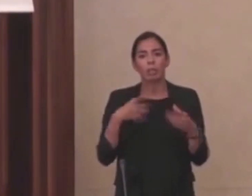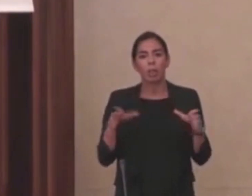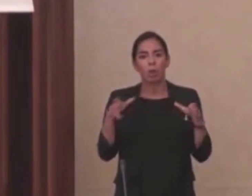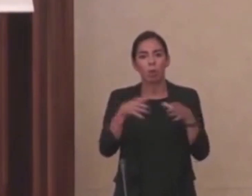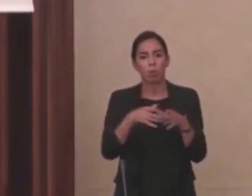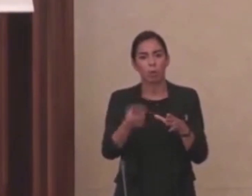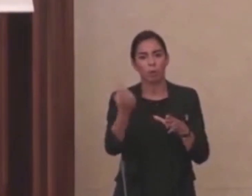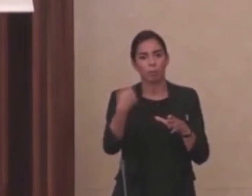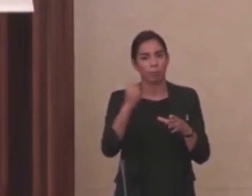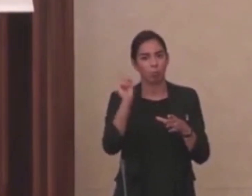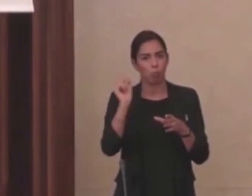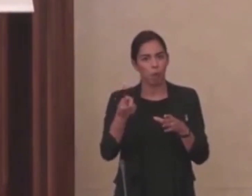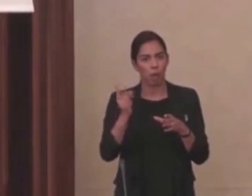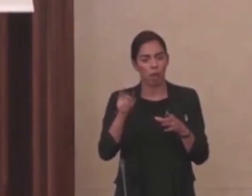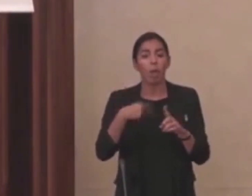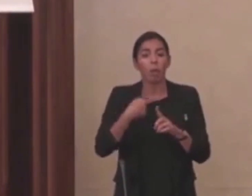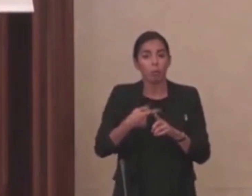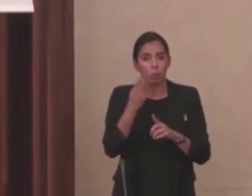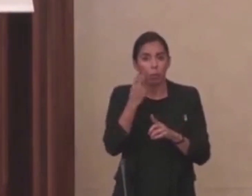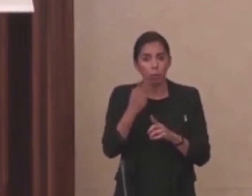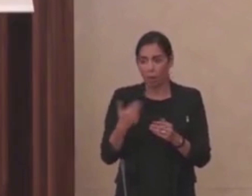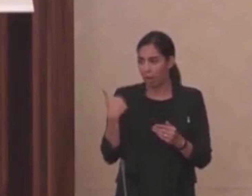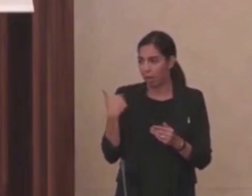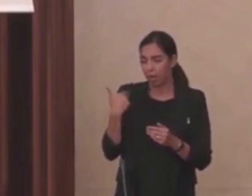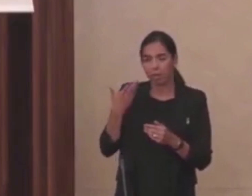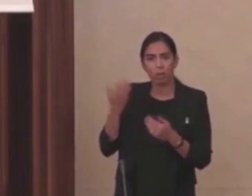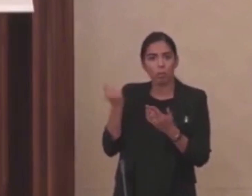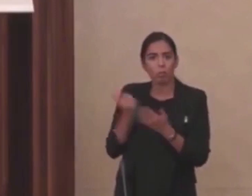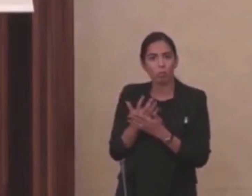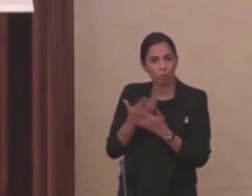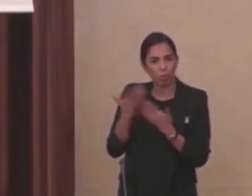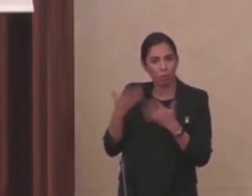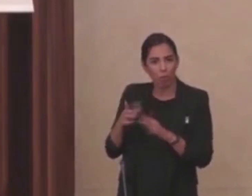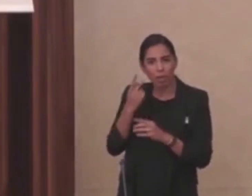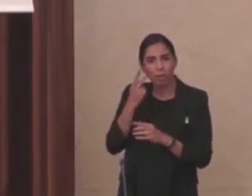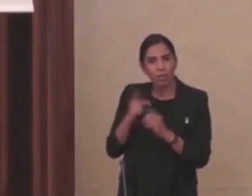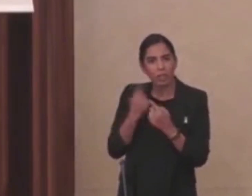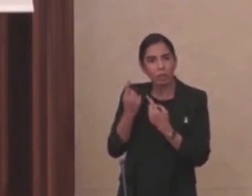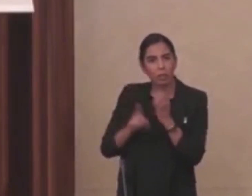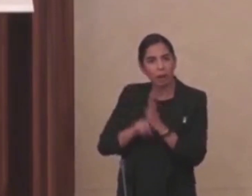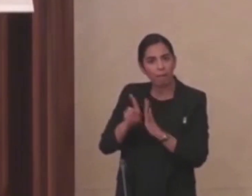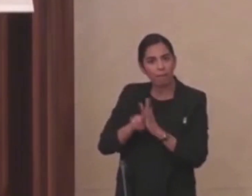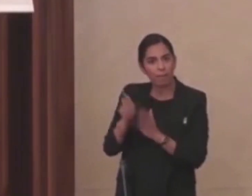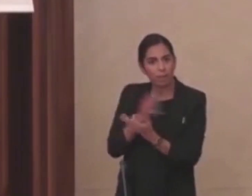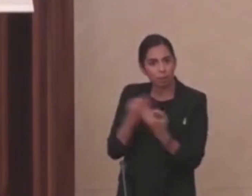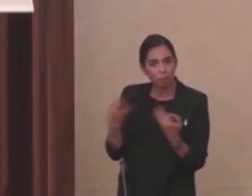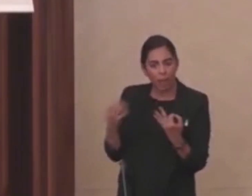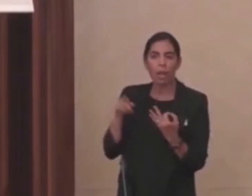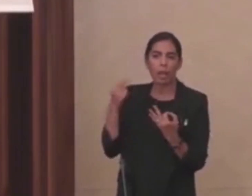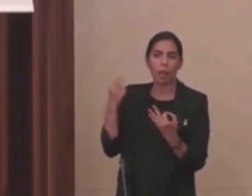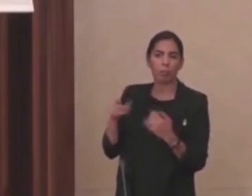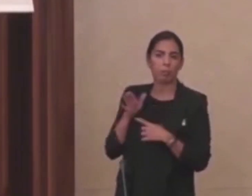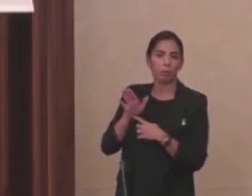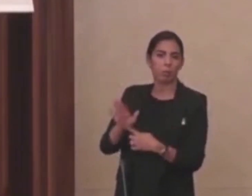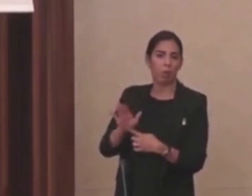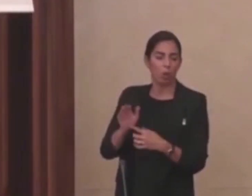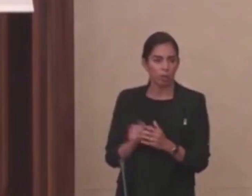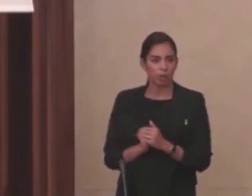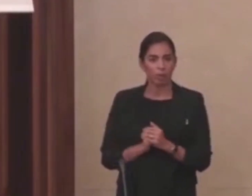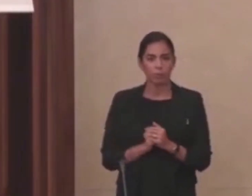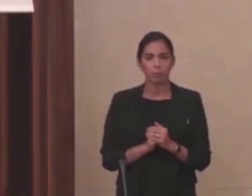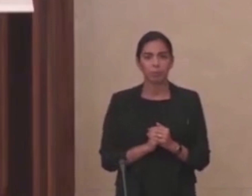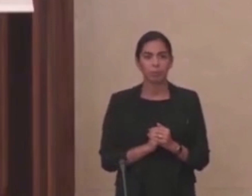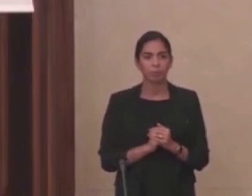on evidence, and that also taken into account the successes that we saw in the